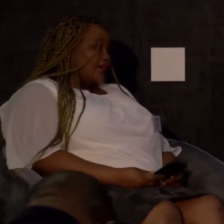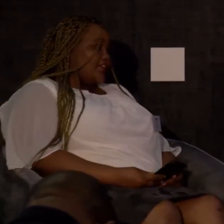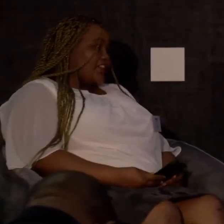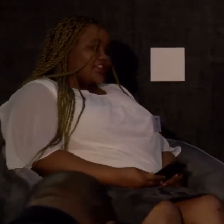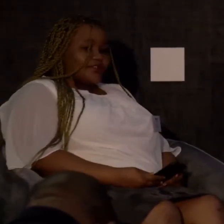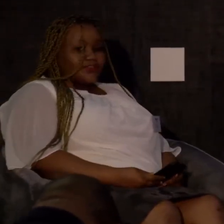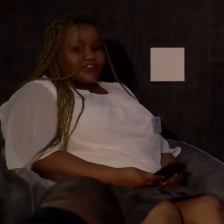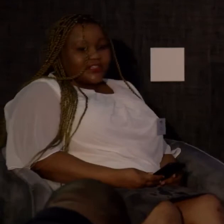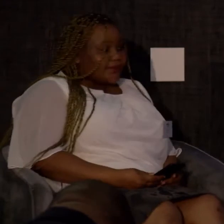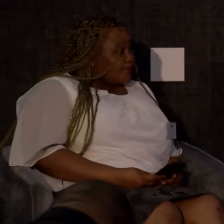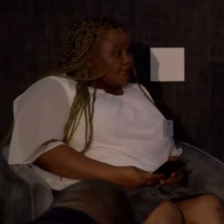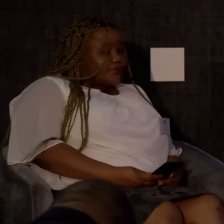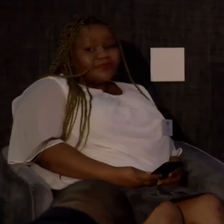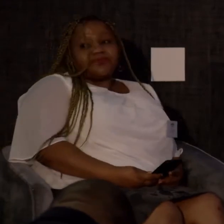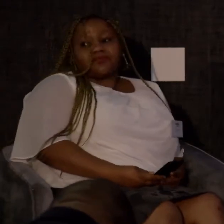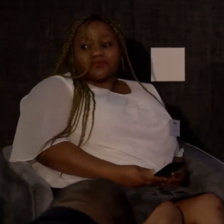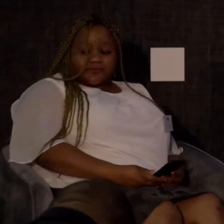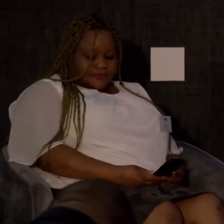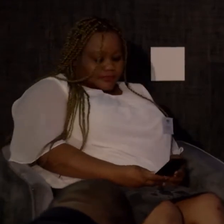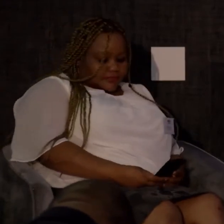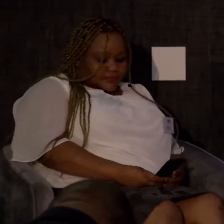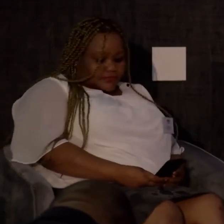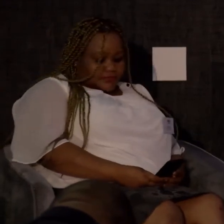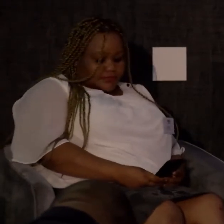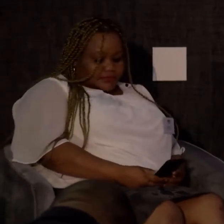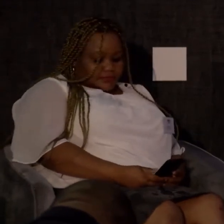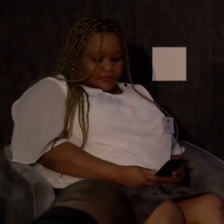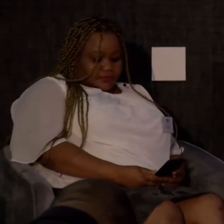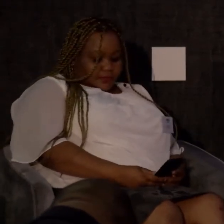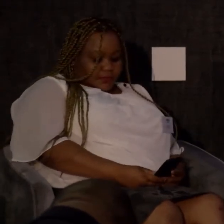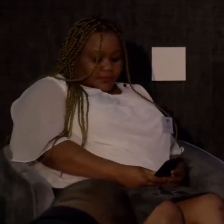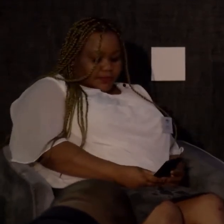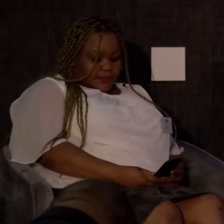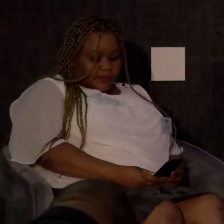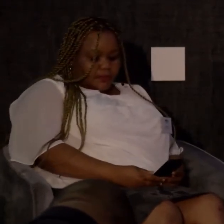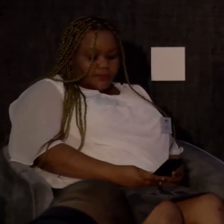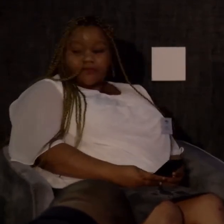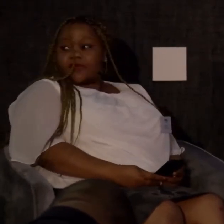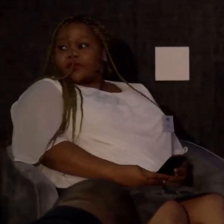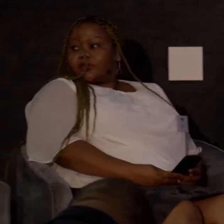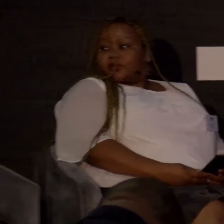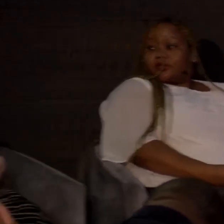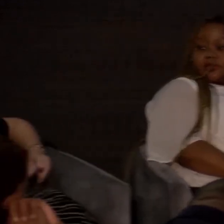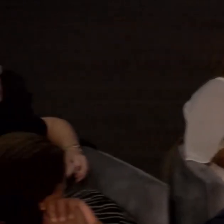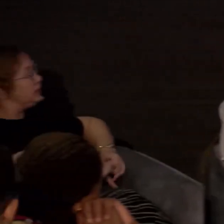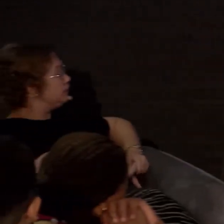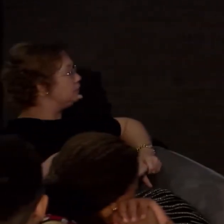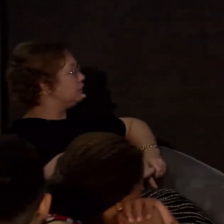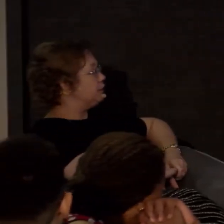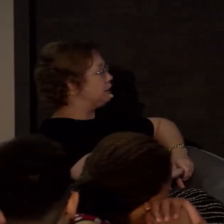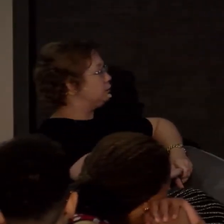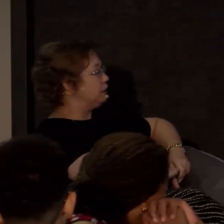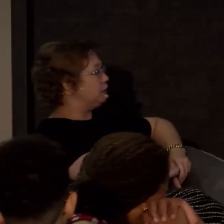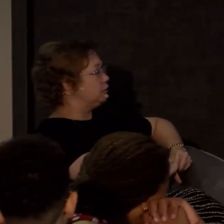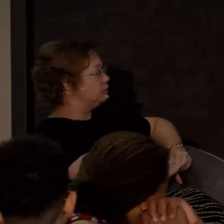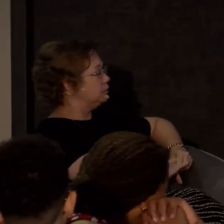my gadget, unfortunately. So what about you? I mean, this failed state debate. Where do you stand on that? So I think I have a bit of a clearer